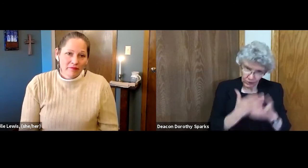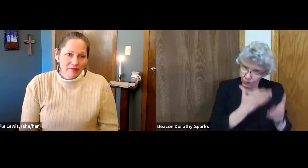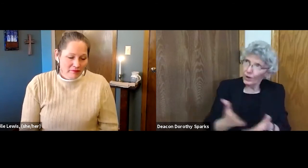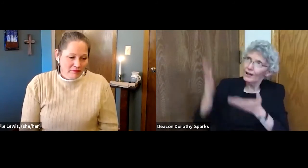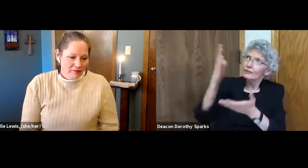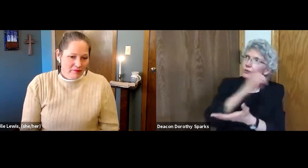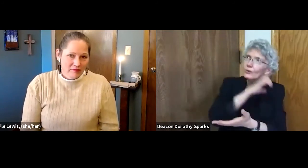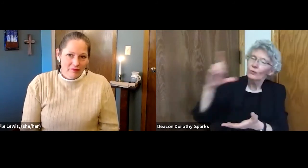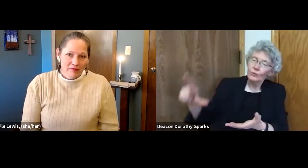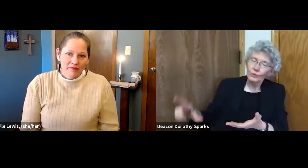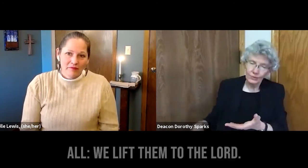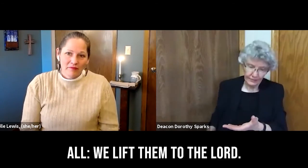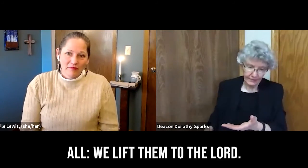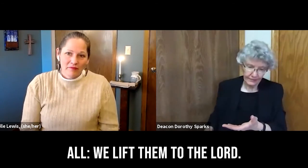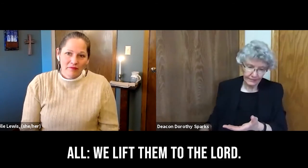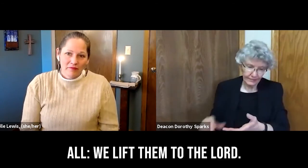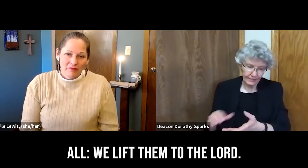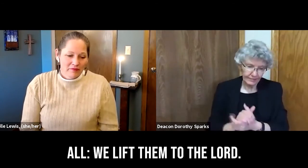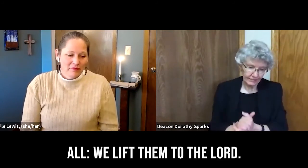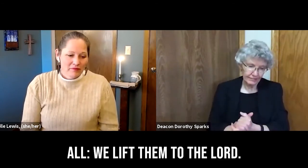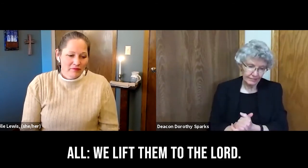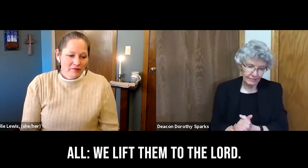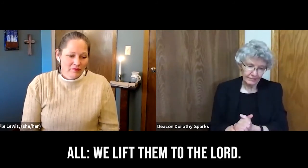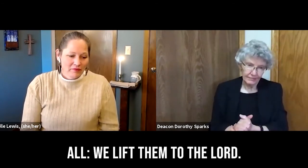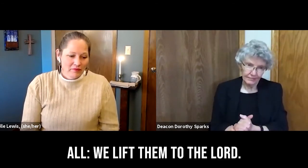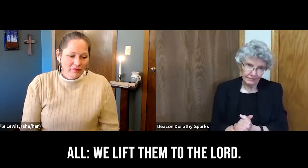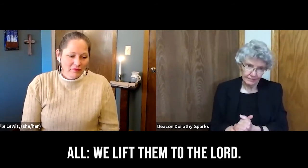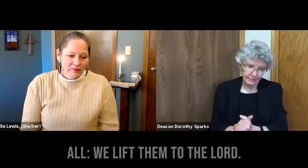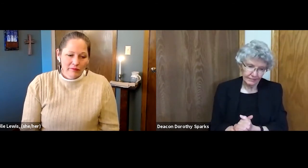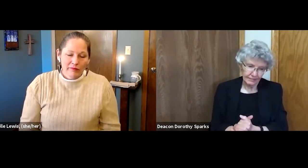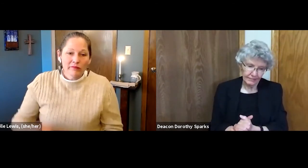Lift up your hearts. We lift them up to the Lord.